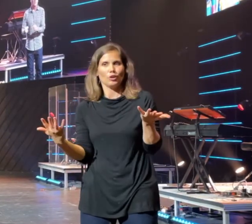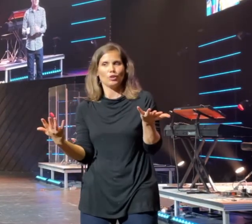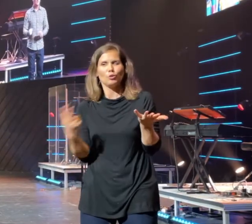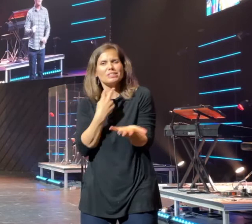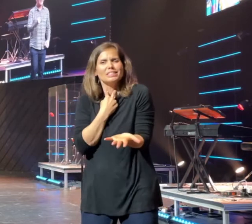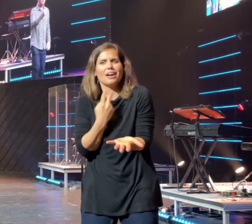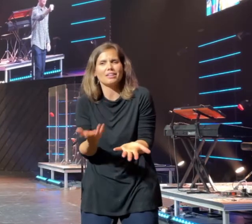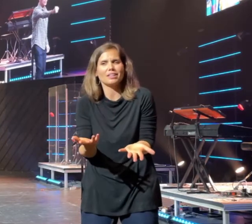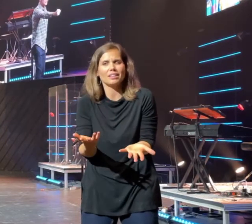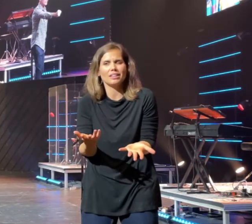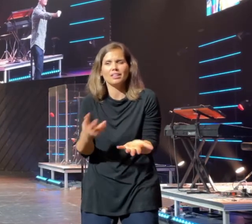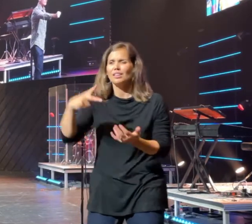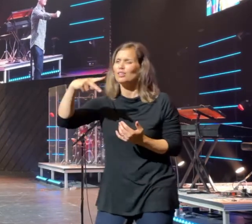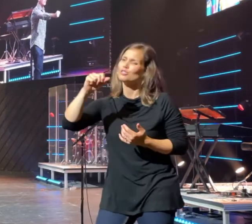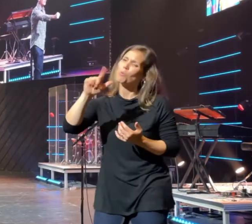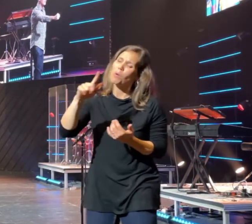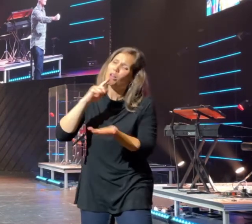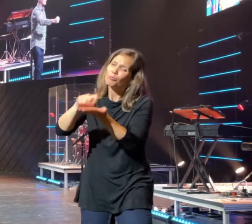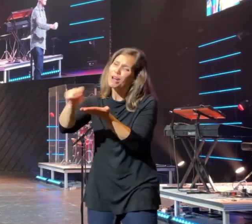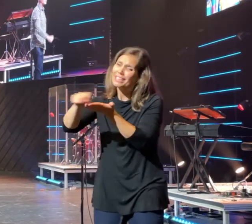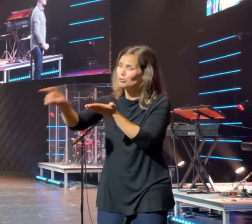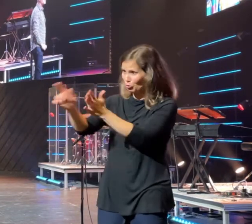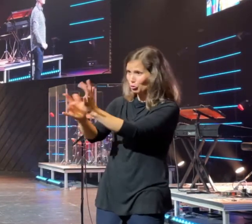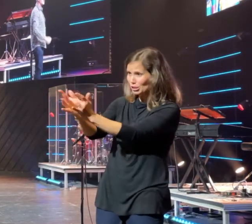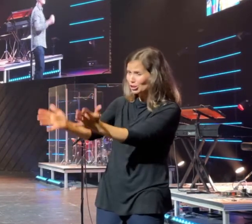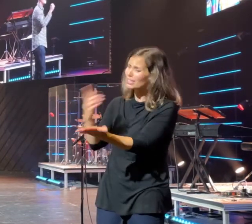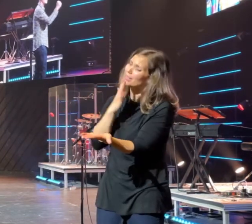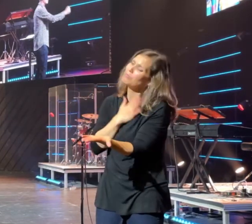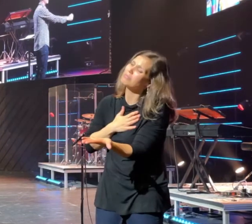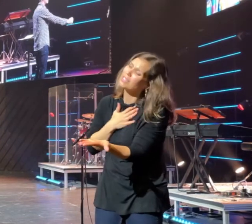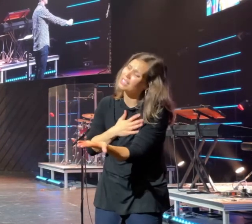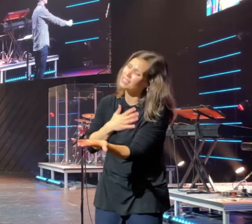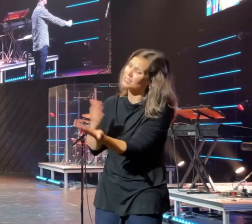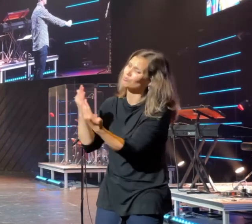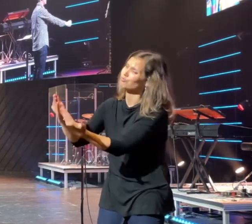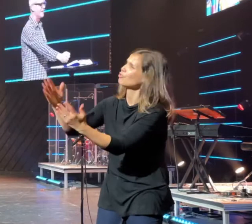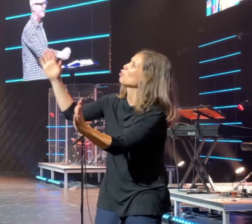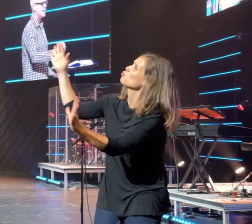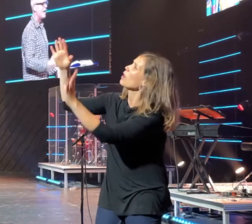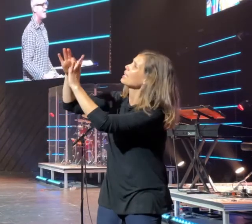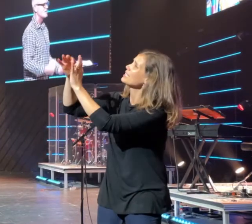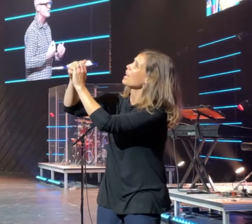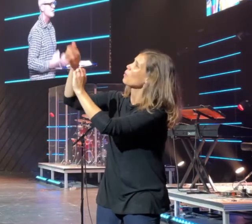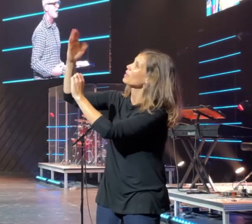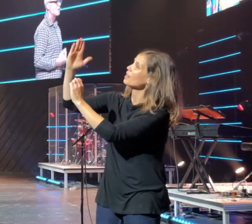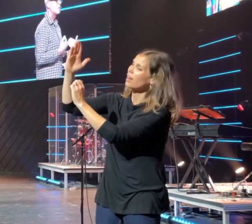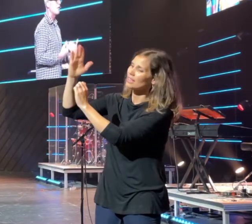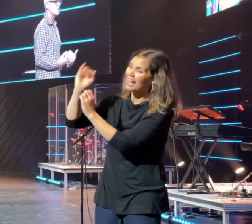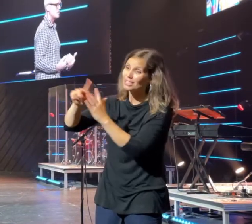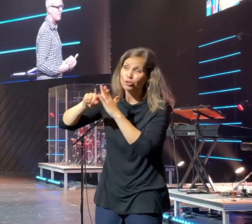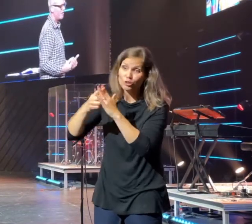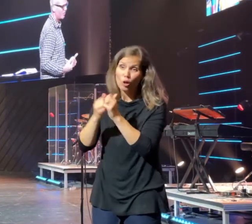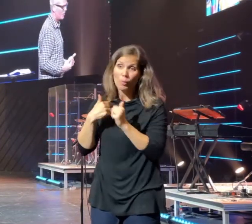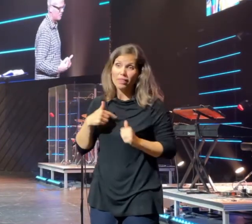And so he says, listen, I implore you on behalf of God, be reconciled to God. It has to start with us.